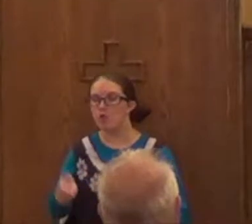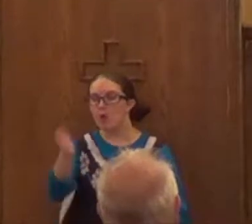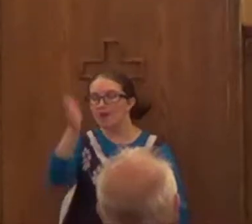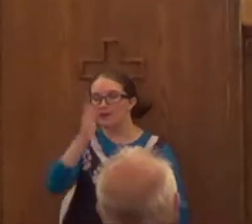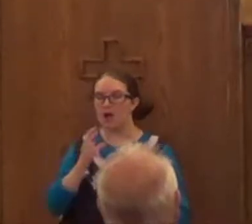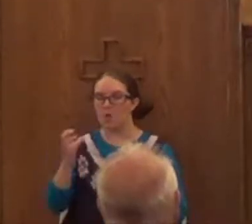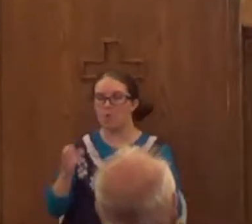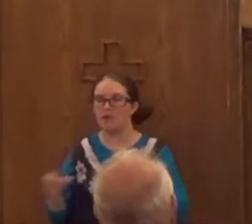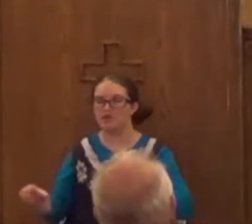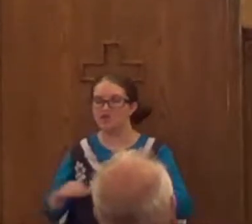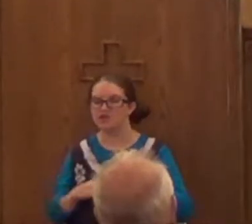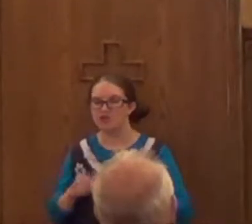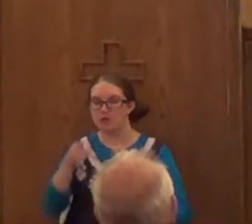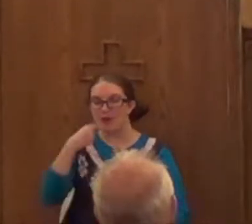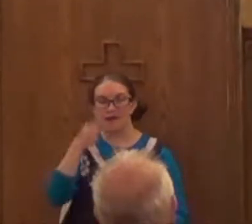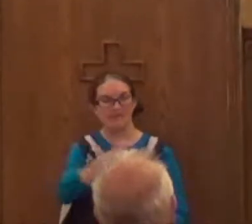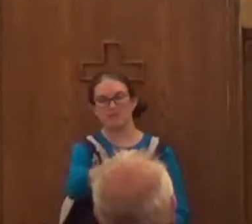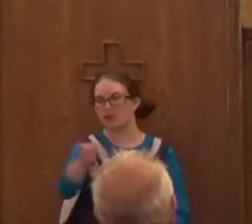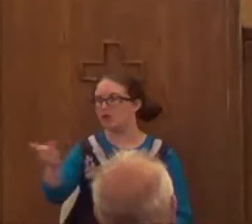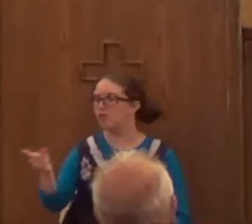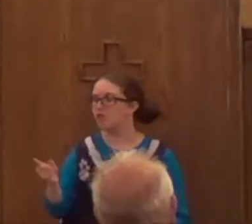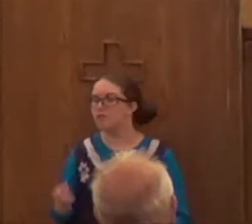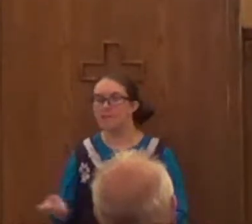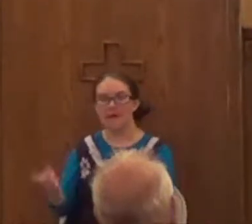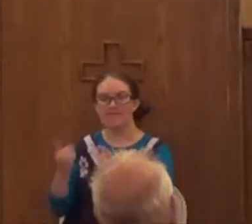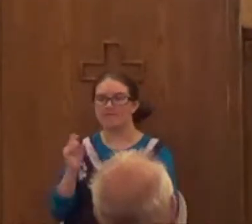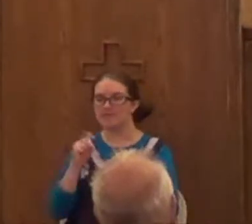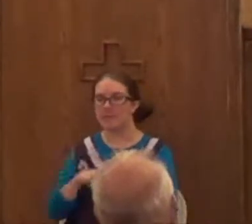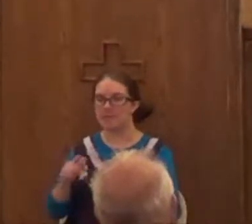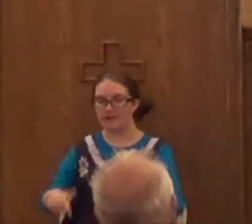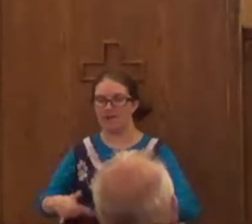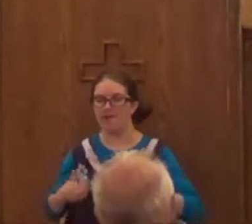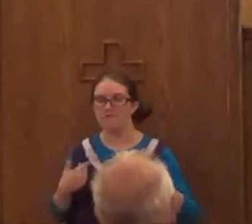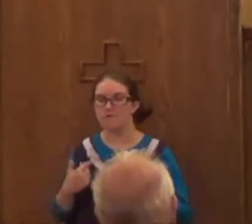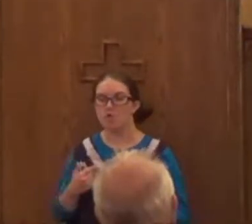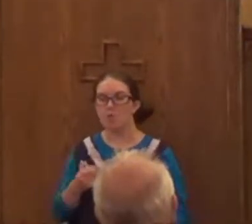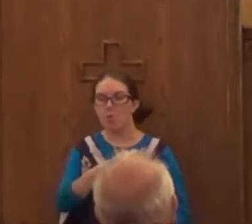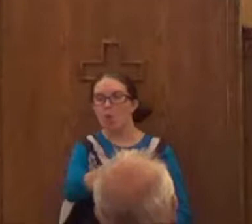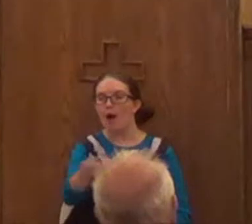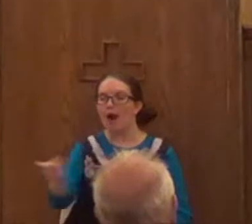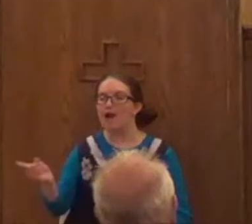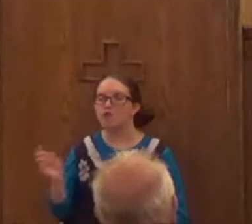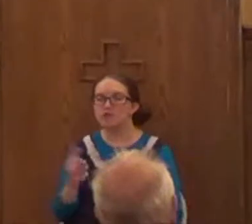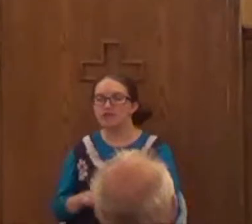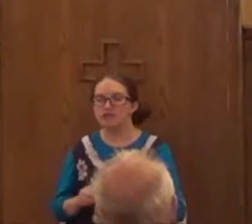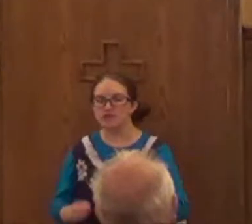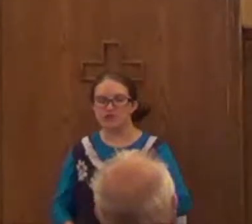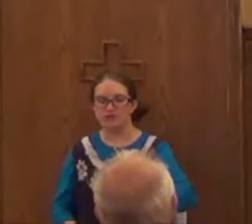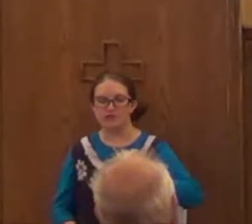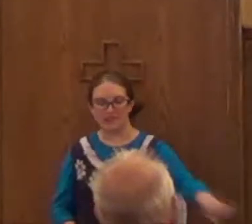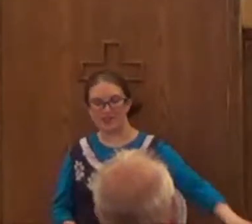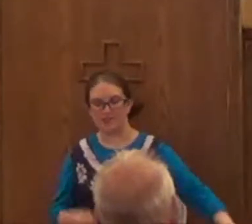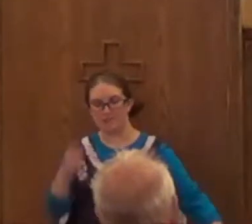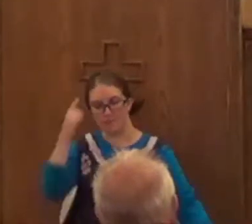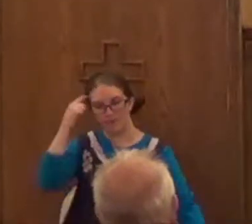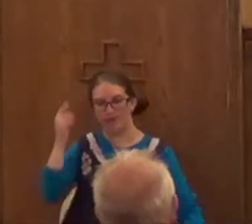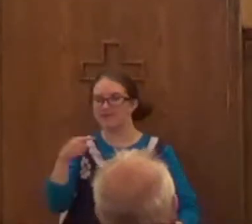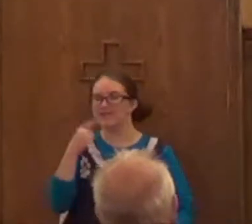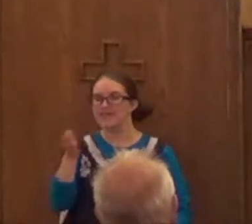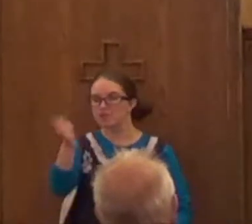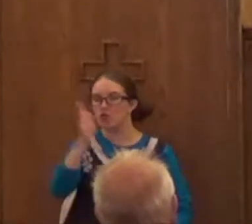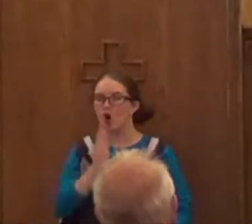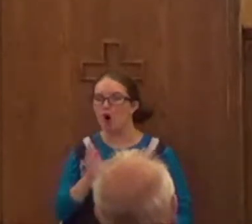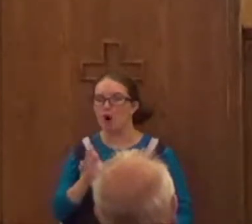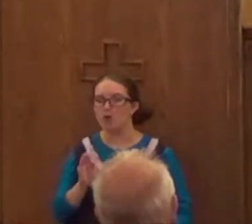do? Can I tell you tonight, there's going to have to come a time in your life where you get your timing out of your mind and you say,